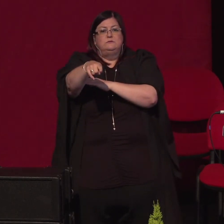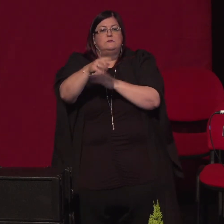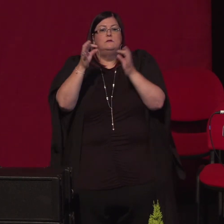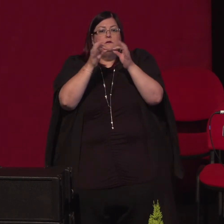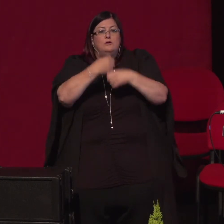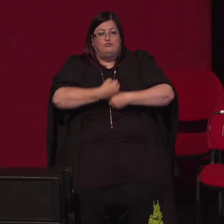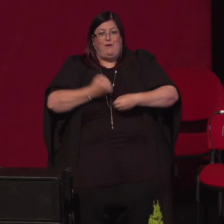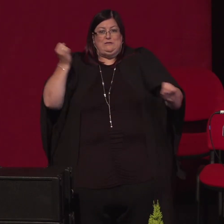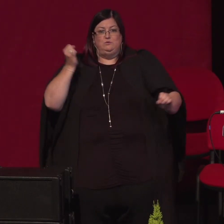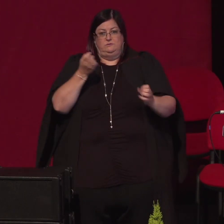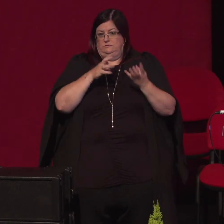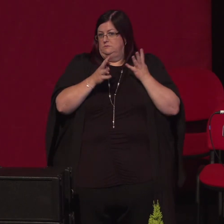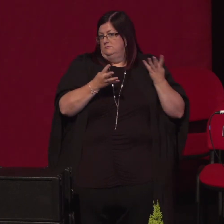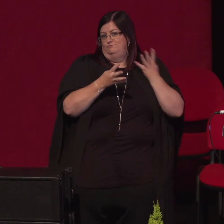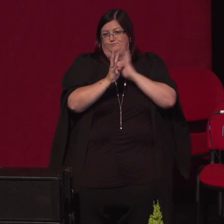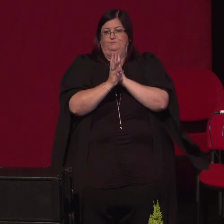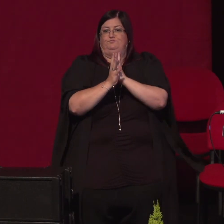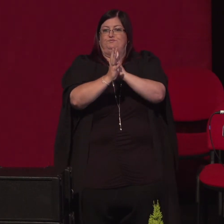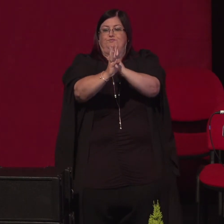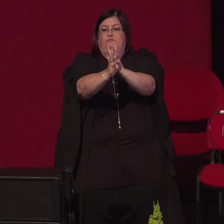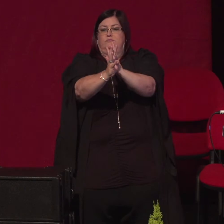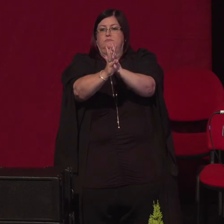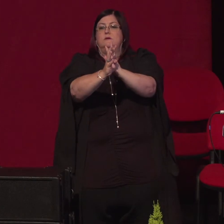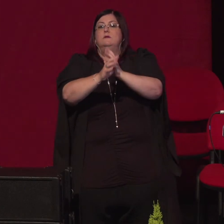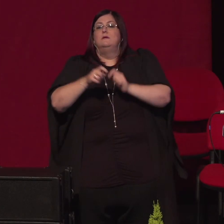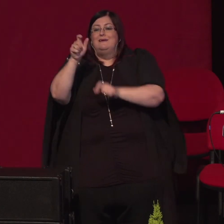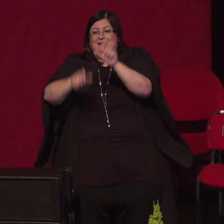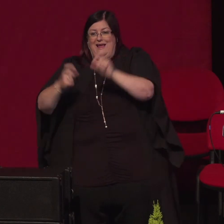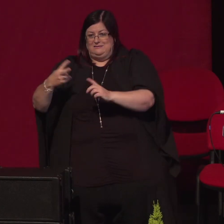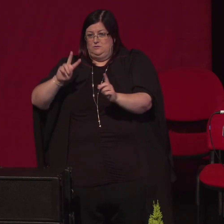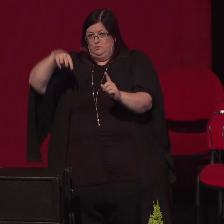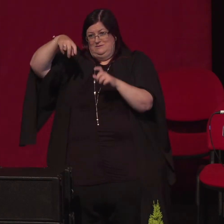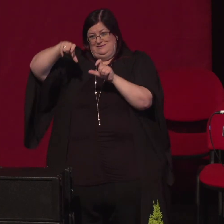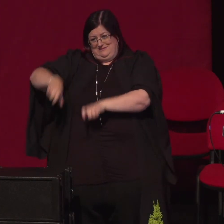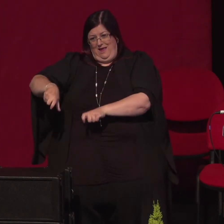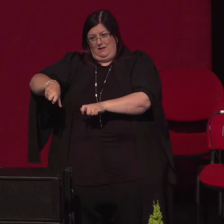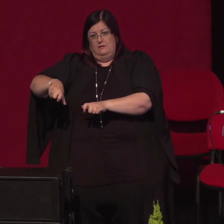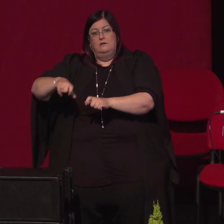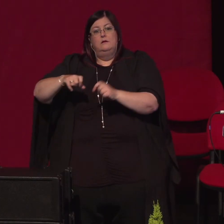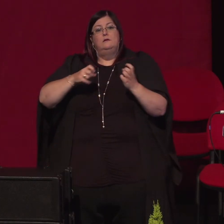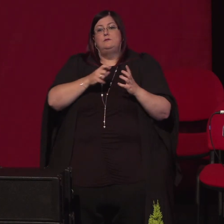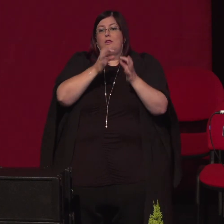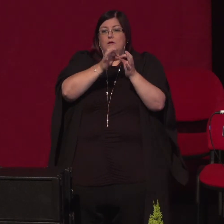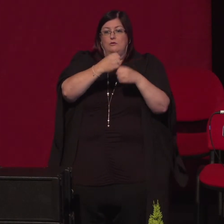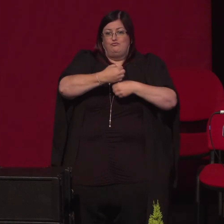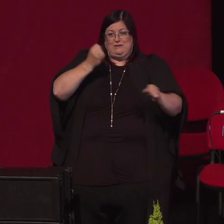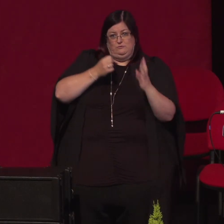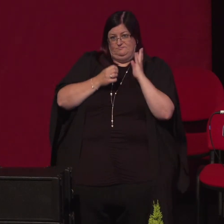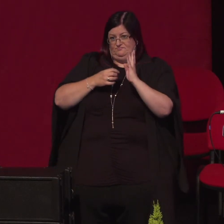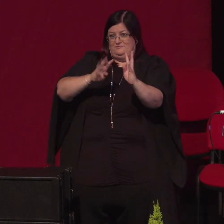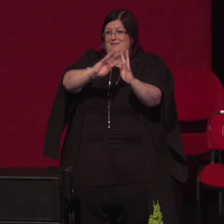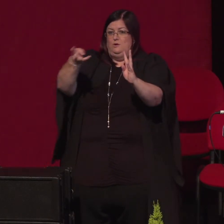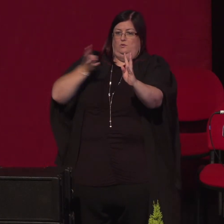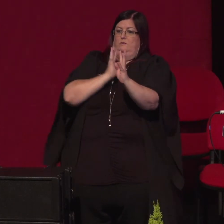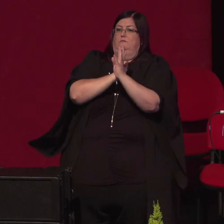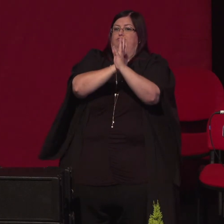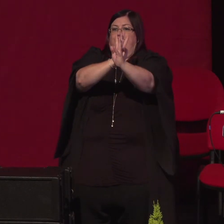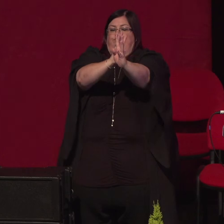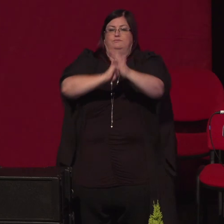will follow on. Guests, if we can ask you to stay in your seats until all of the graduates have left the hall.